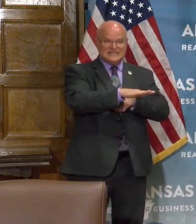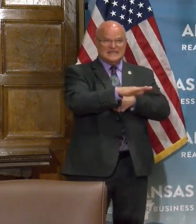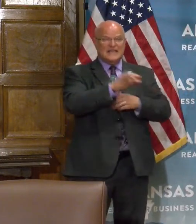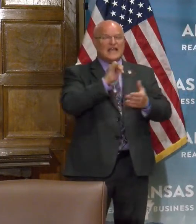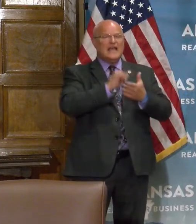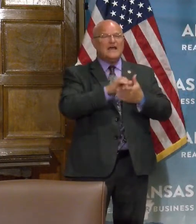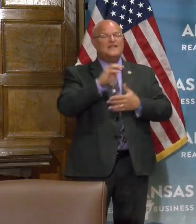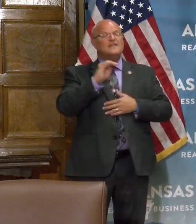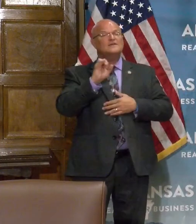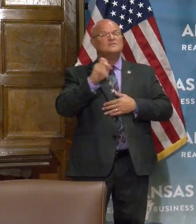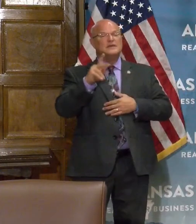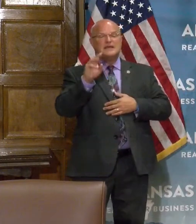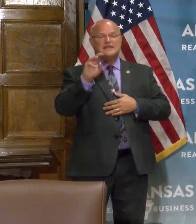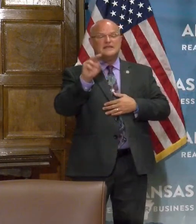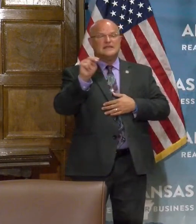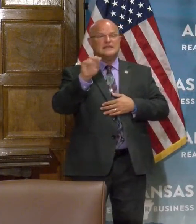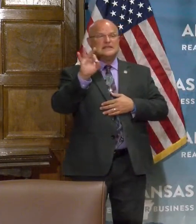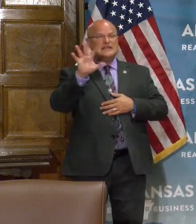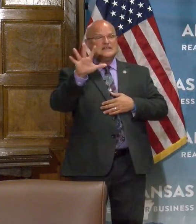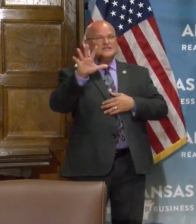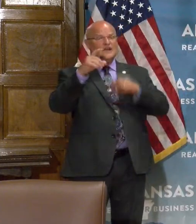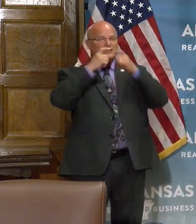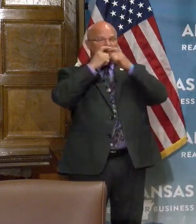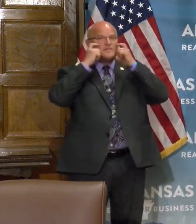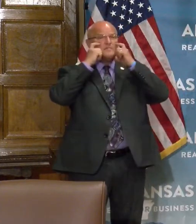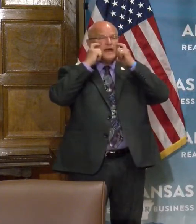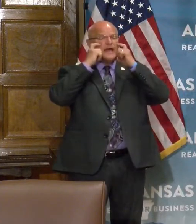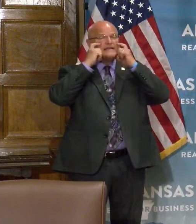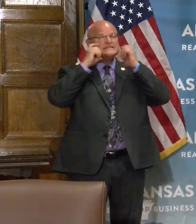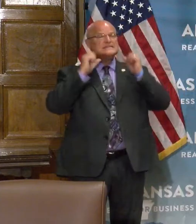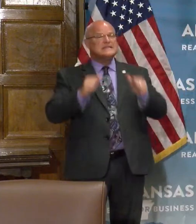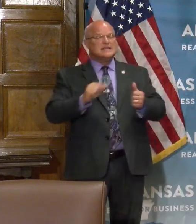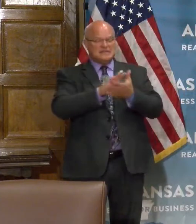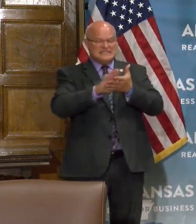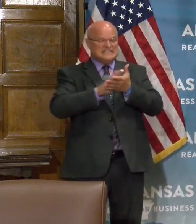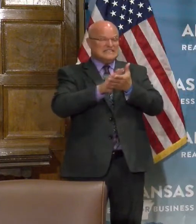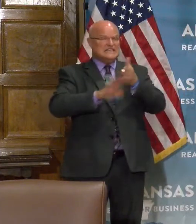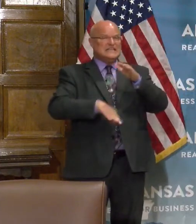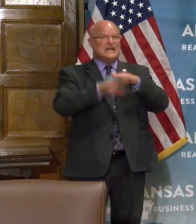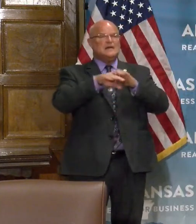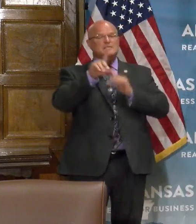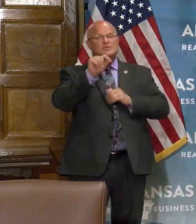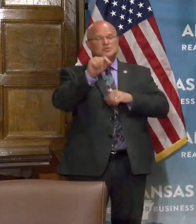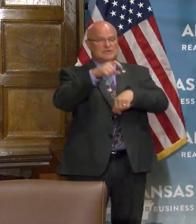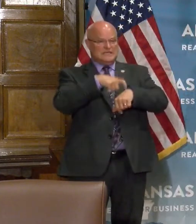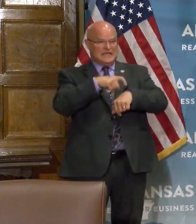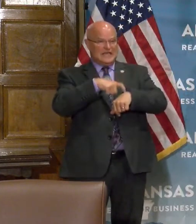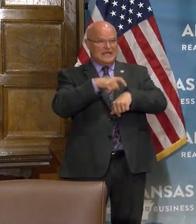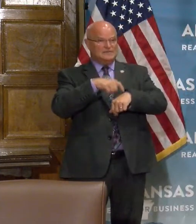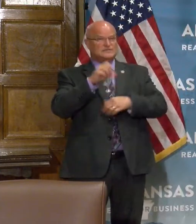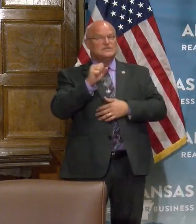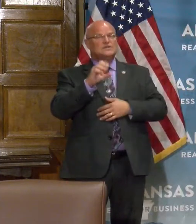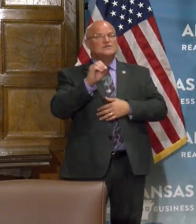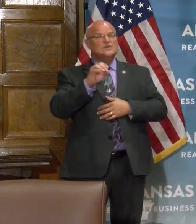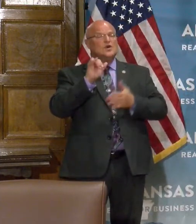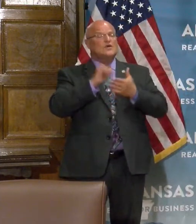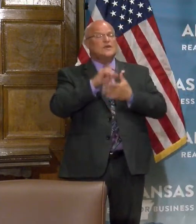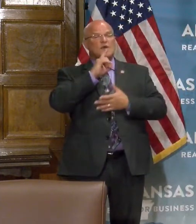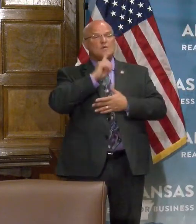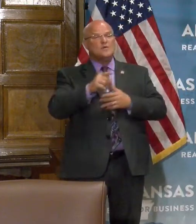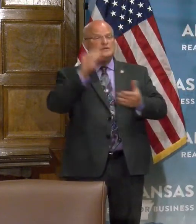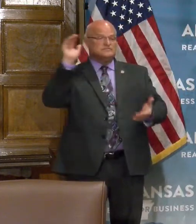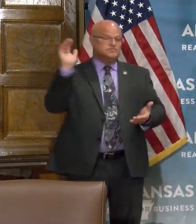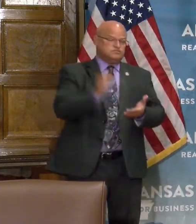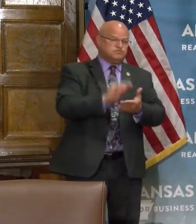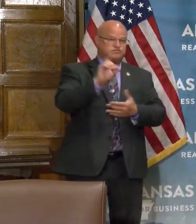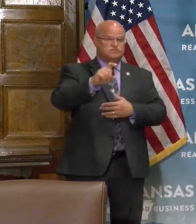those masks, those N95 respirators or masks can be decontaminated up to 20 times. And so that really can